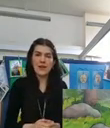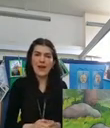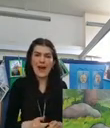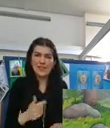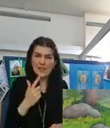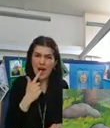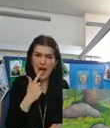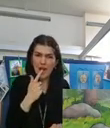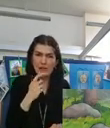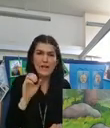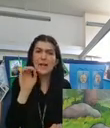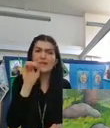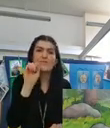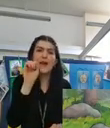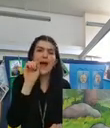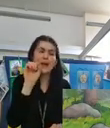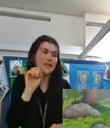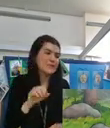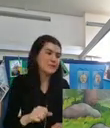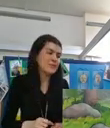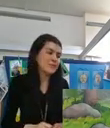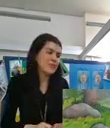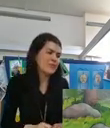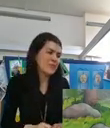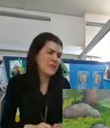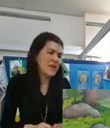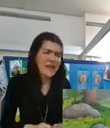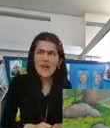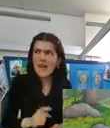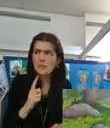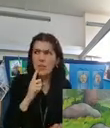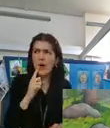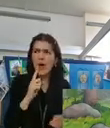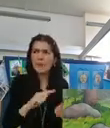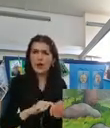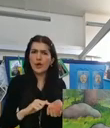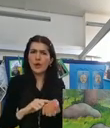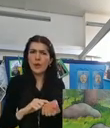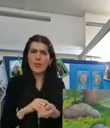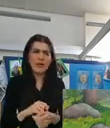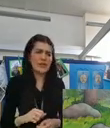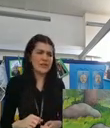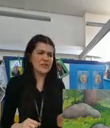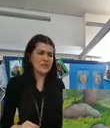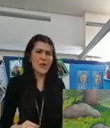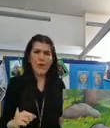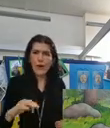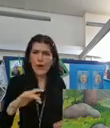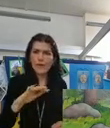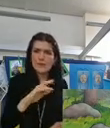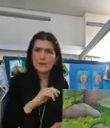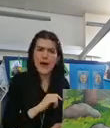and his tongue is black. He has purple prickles all over his back."